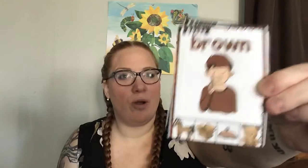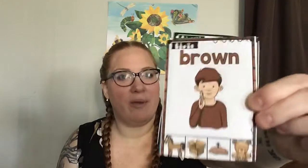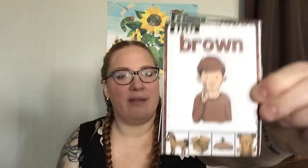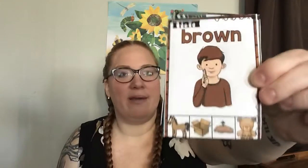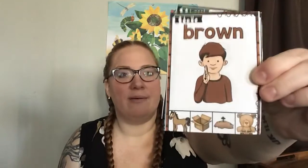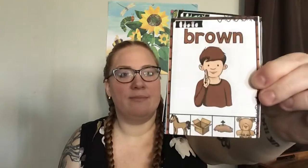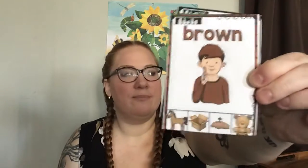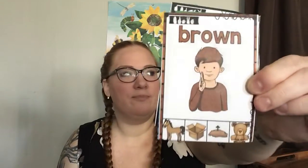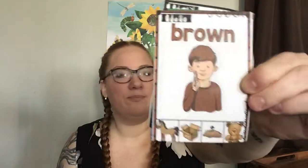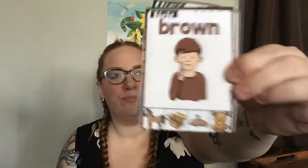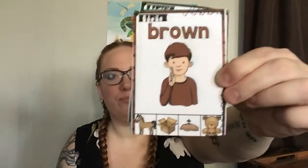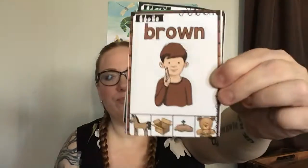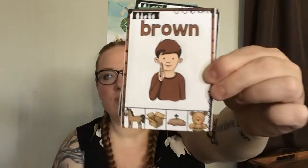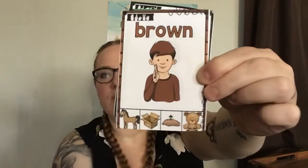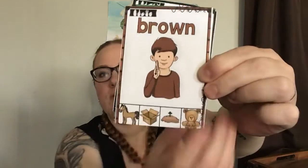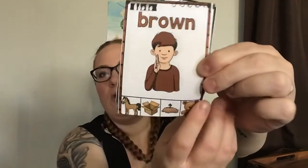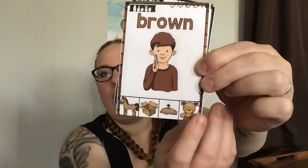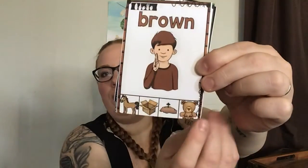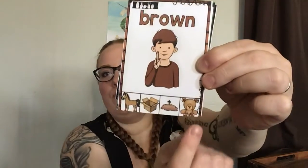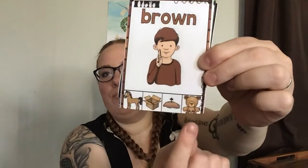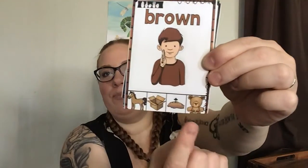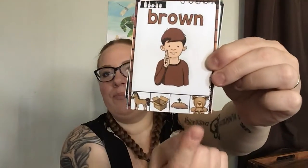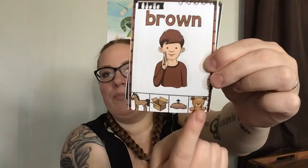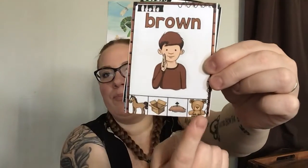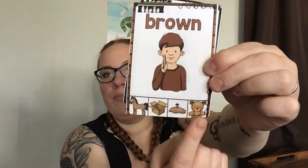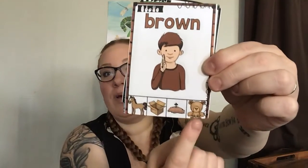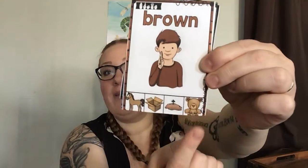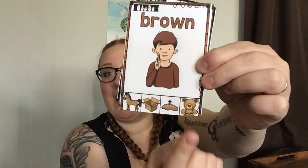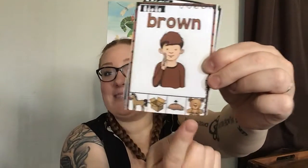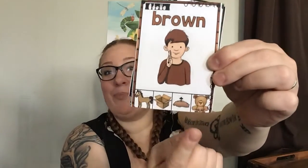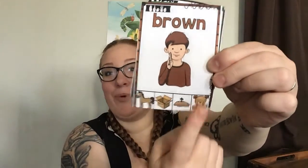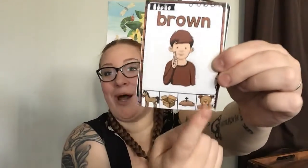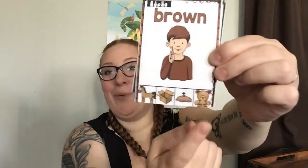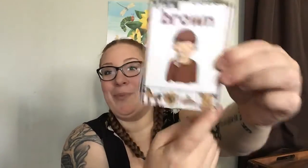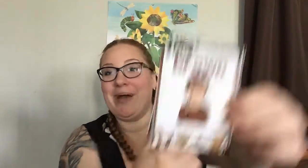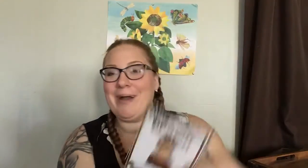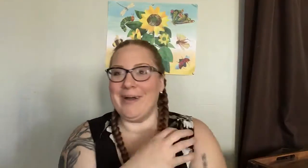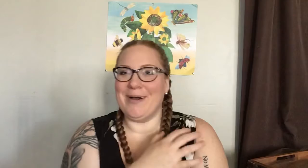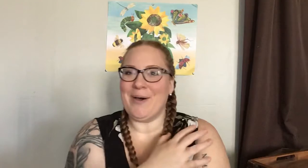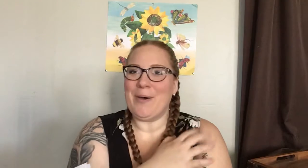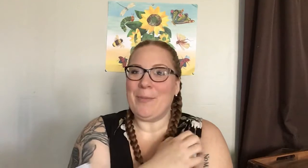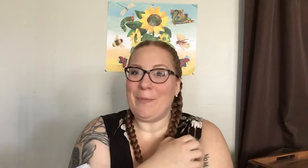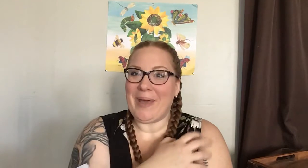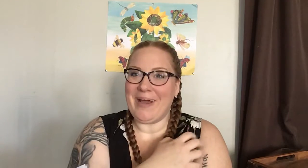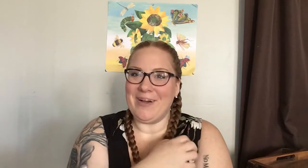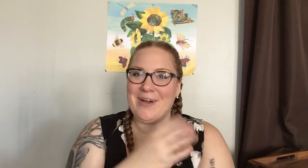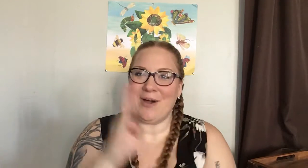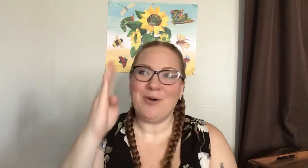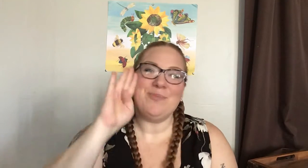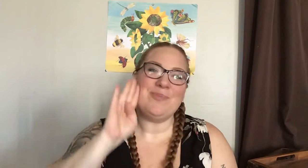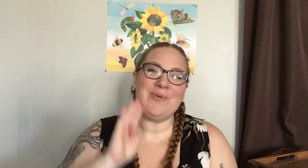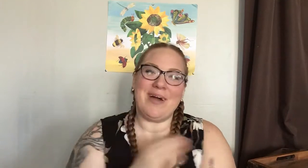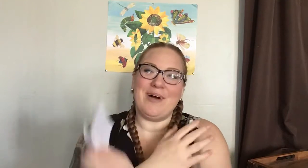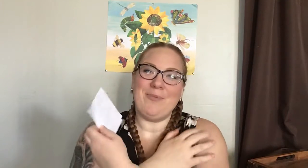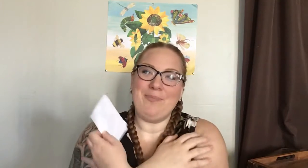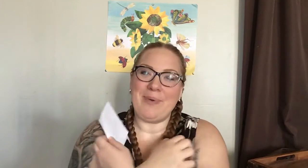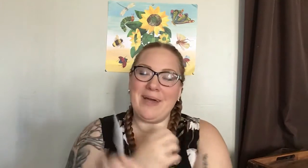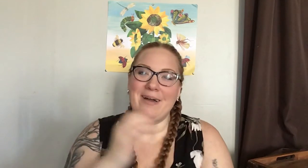normally. Oh, that's a brown bear. Bear. Brown bear.